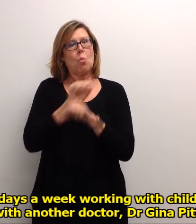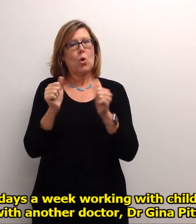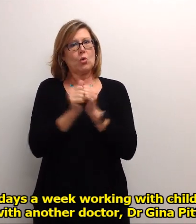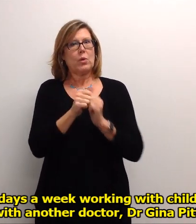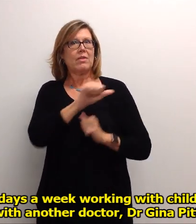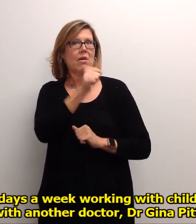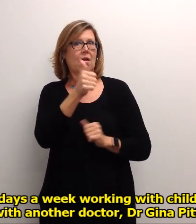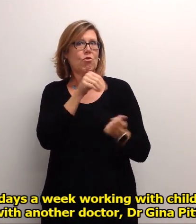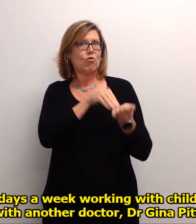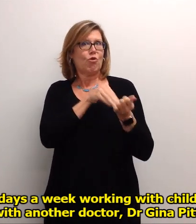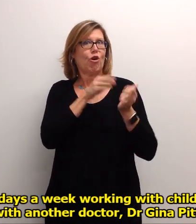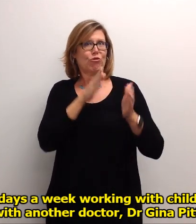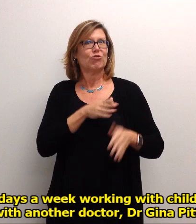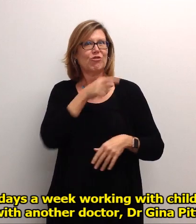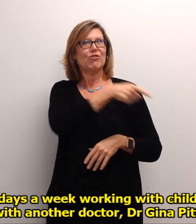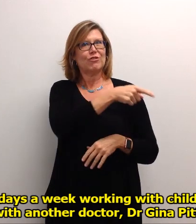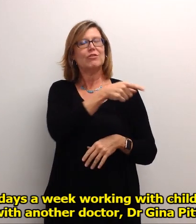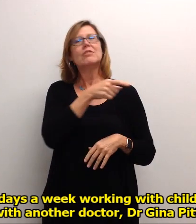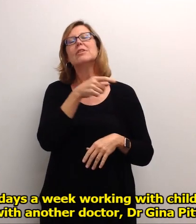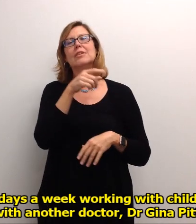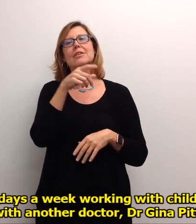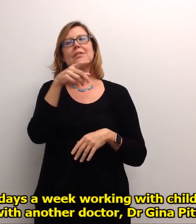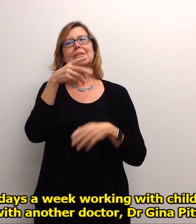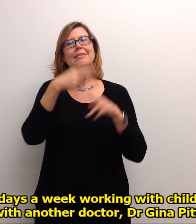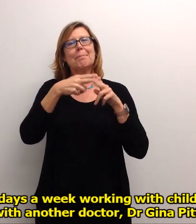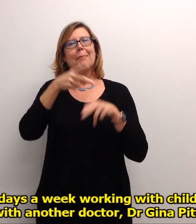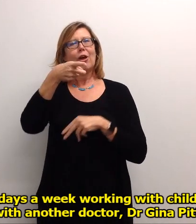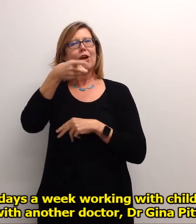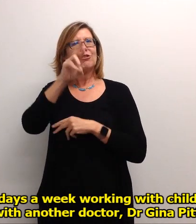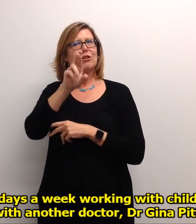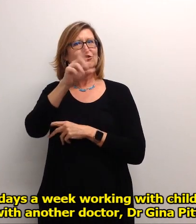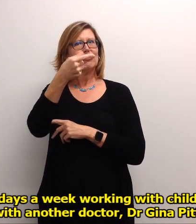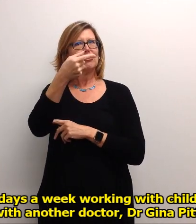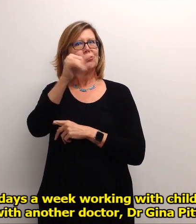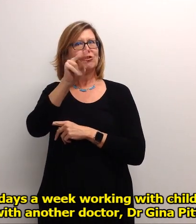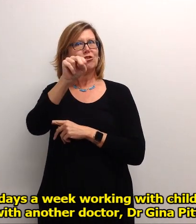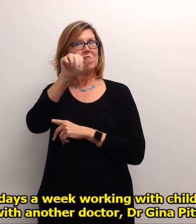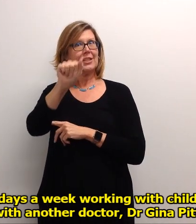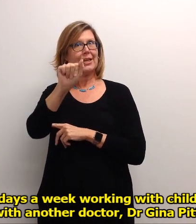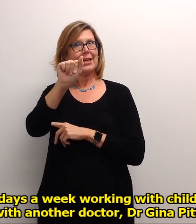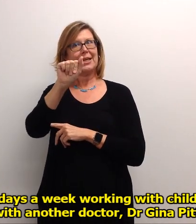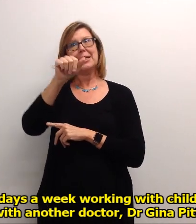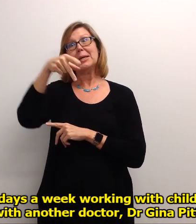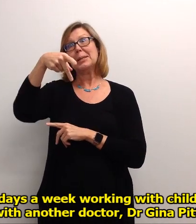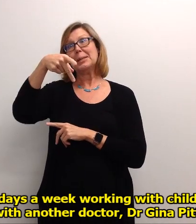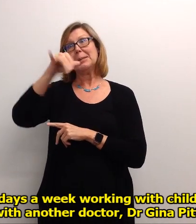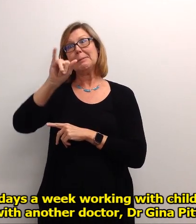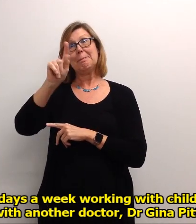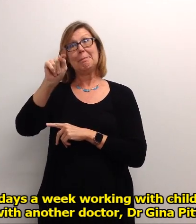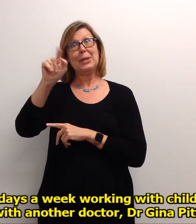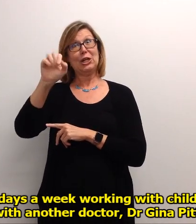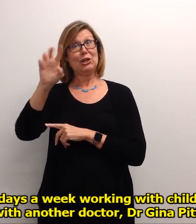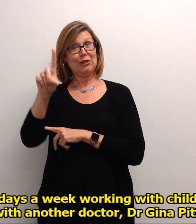and I work as well with another doctor, Dr. Gina